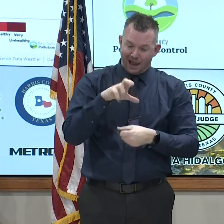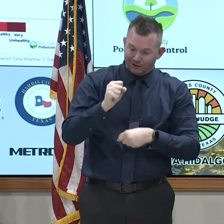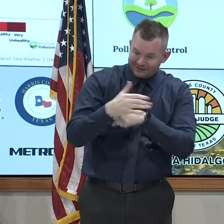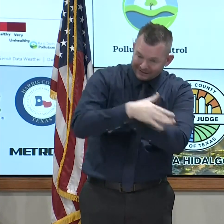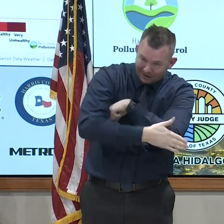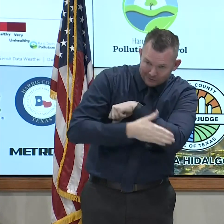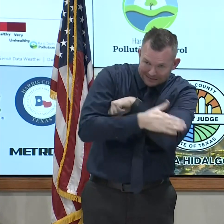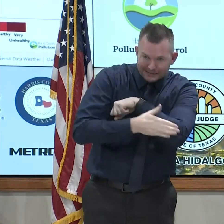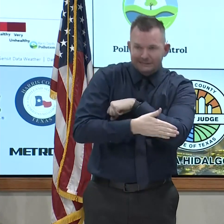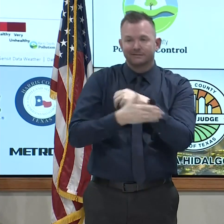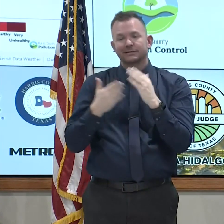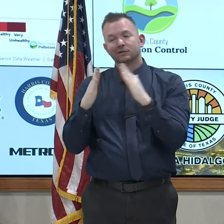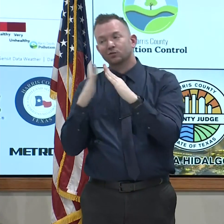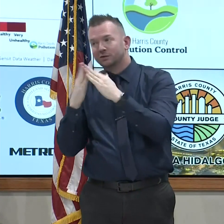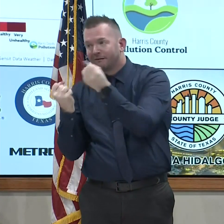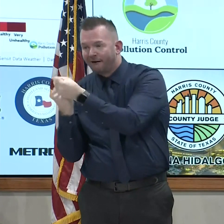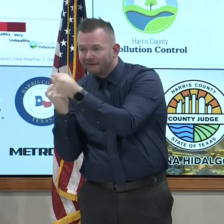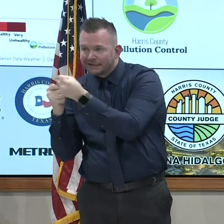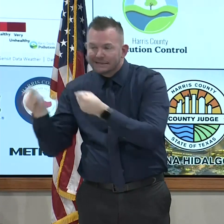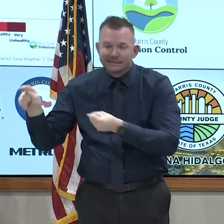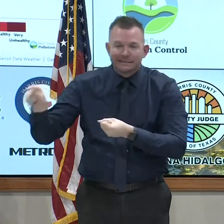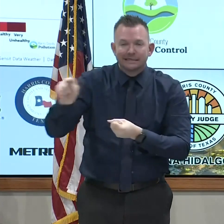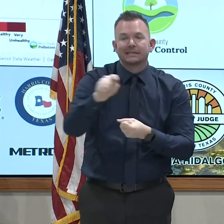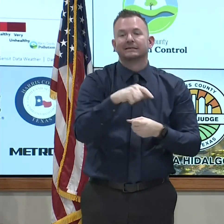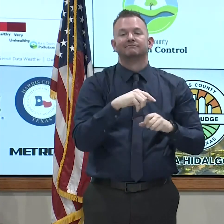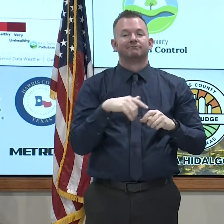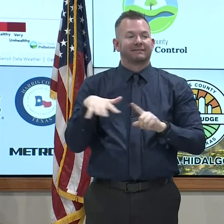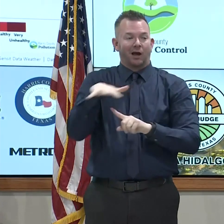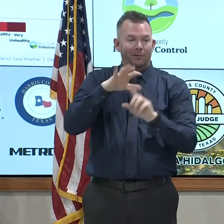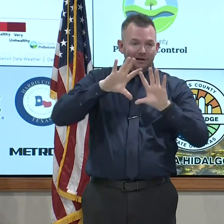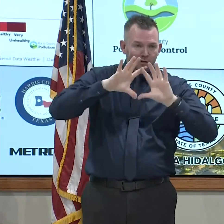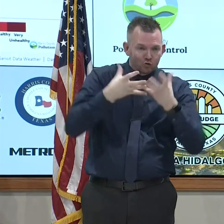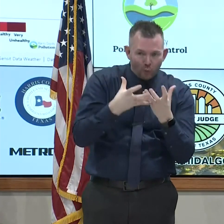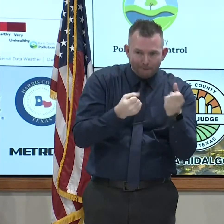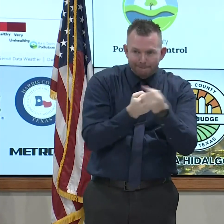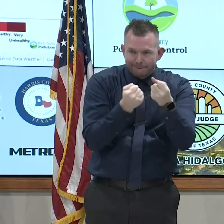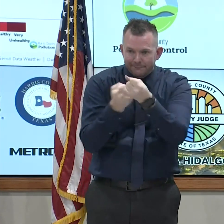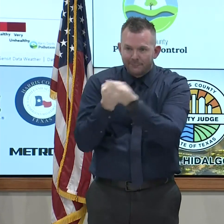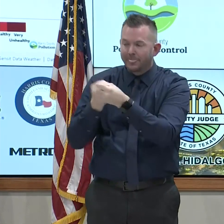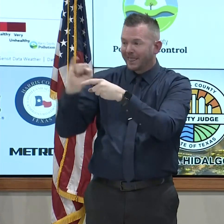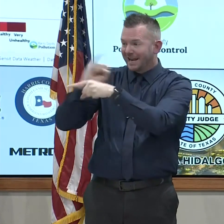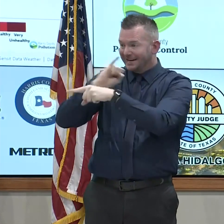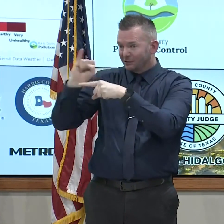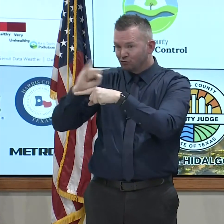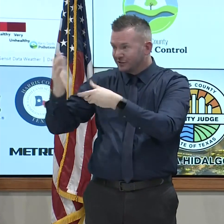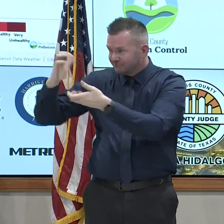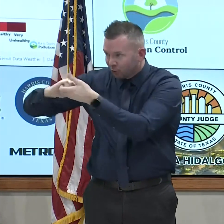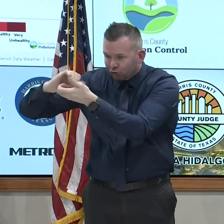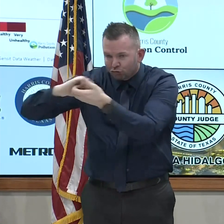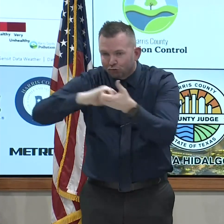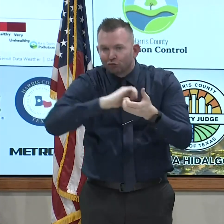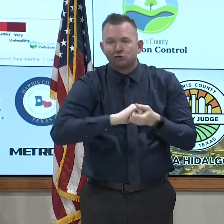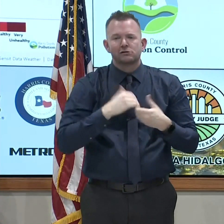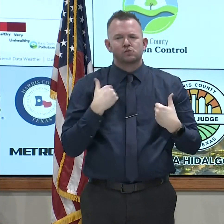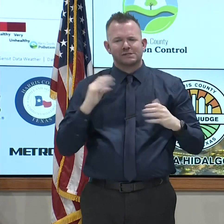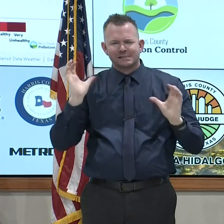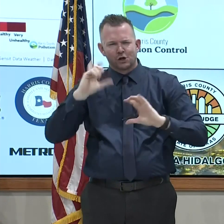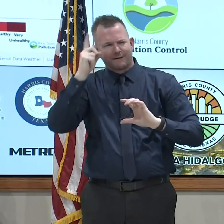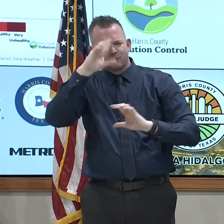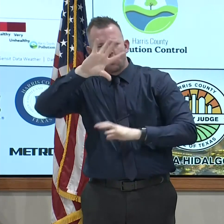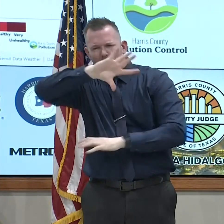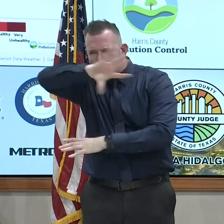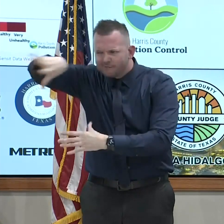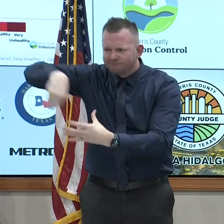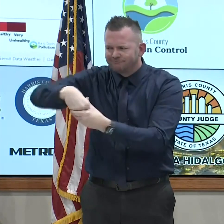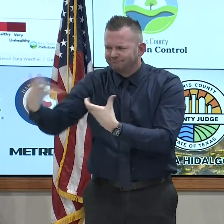community advocacy groups and environmental groups, the various industrial partners, and we are looking for an inclusive, all-encompassing collaborative effort